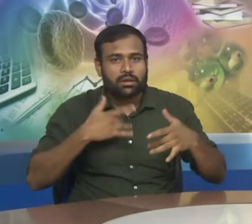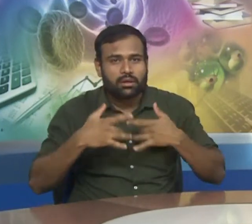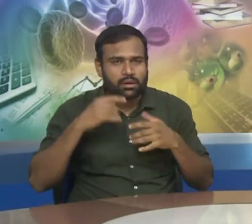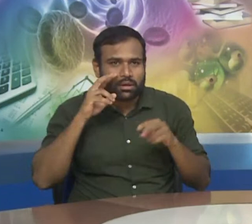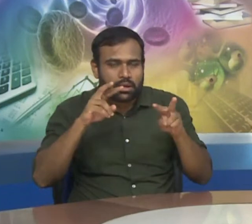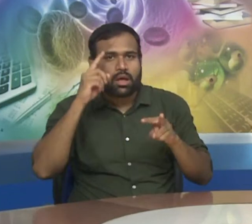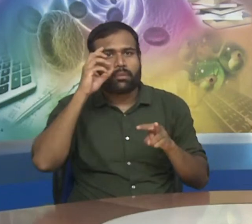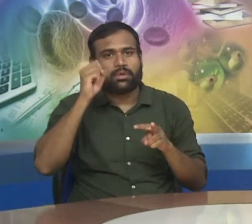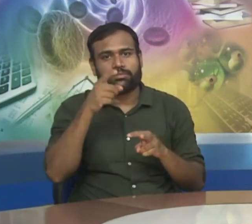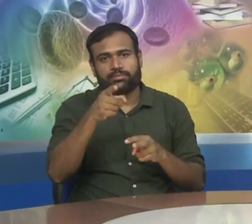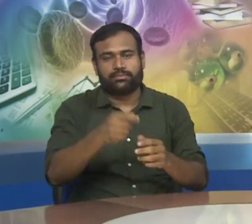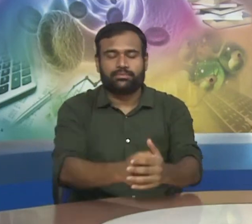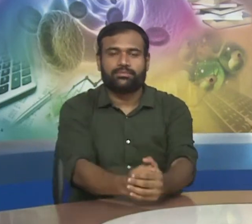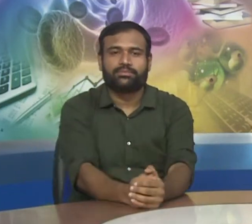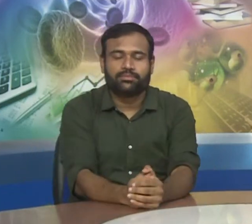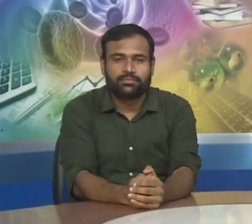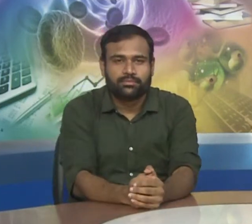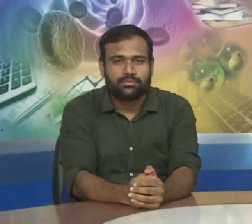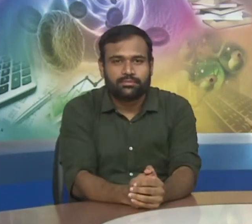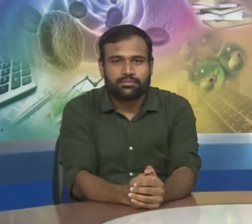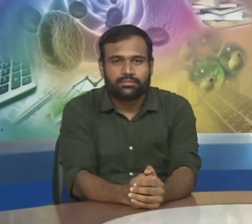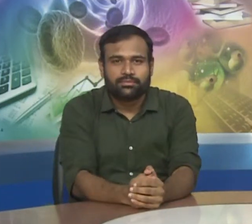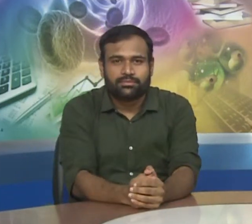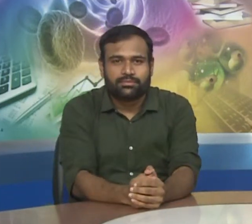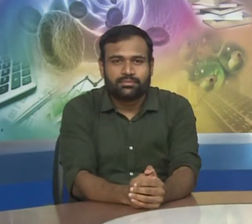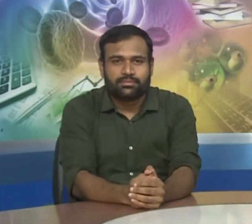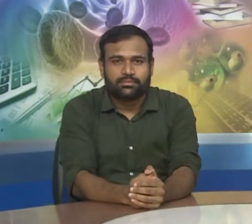answers. You will be able to answer all these.